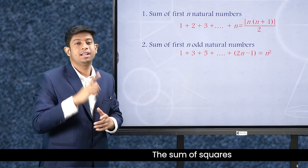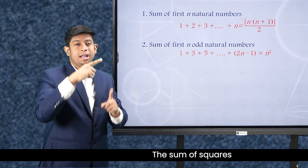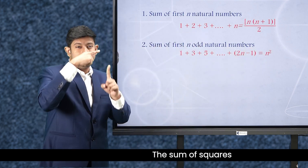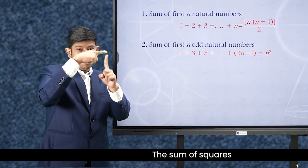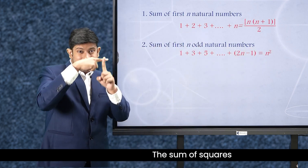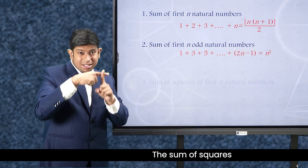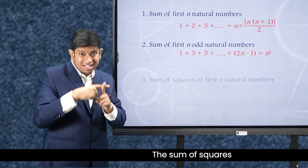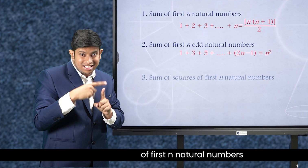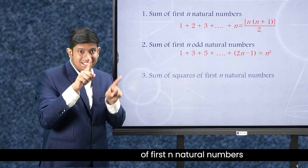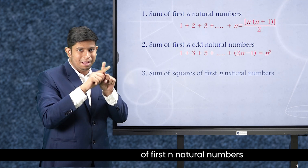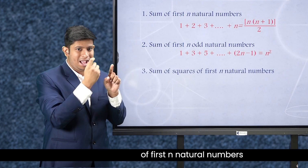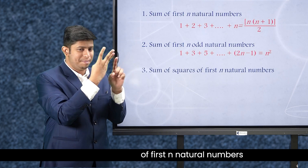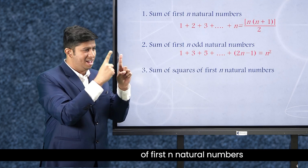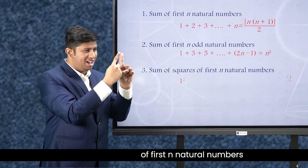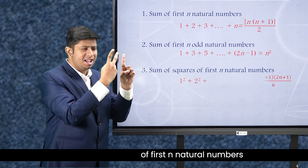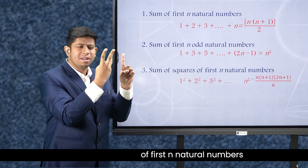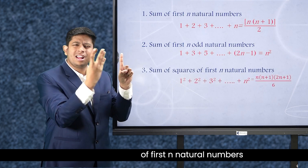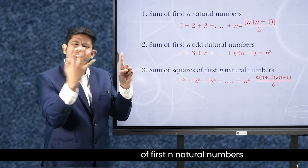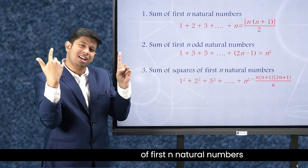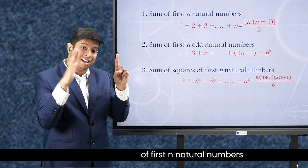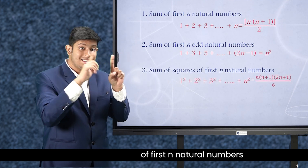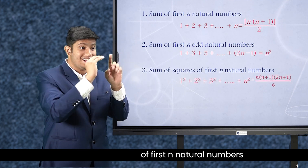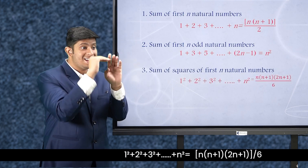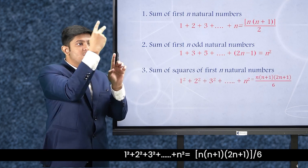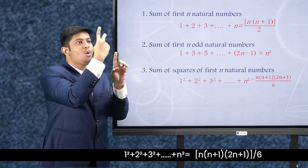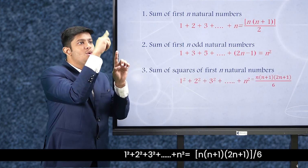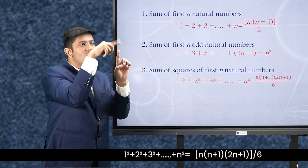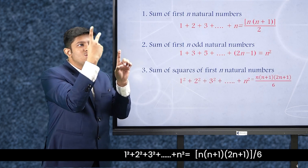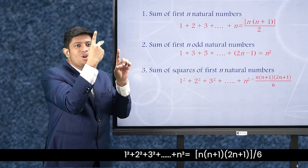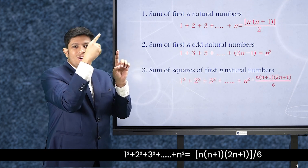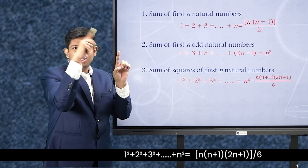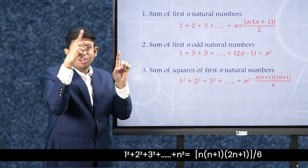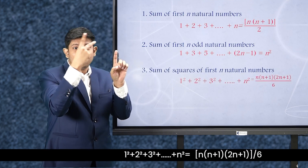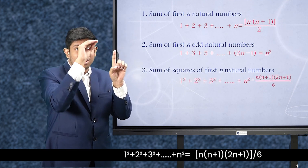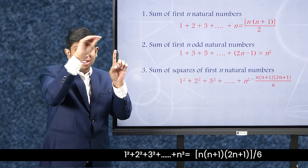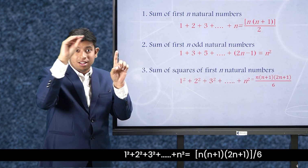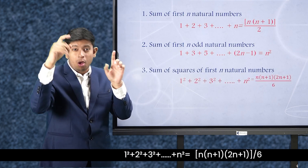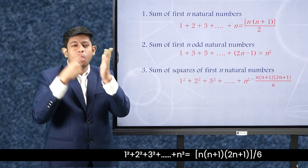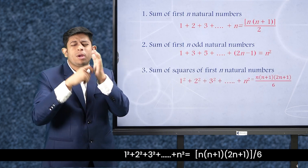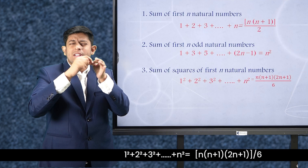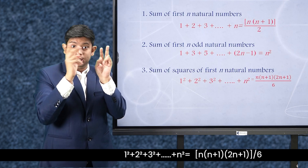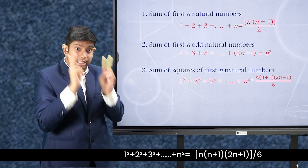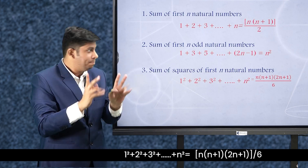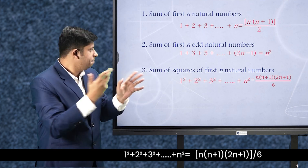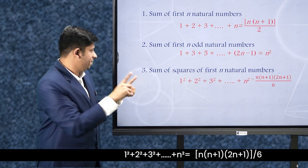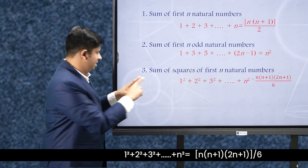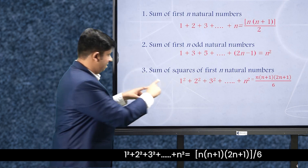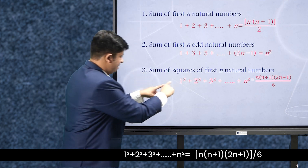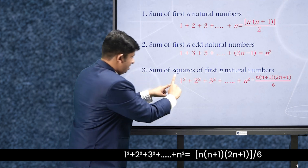The sum of squares of first n natural numbers 1 square plus 2 square plus 3 square plus so on plus n square is